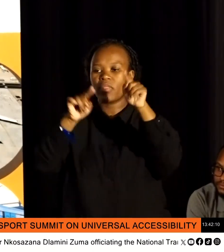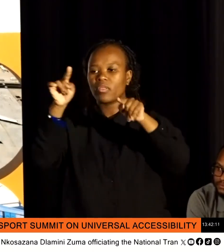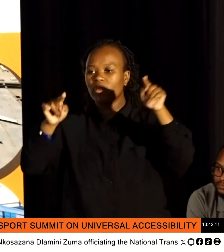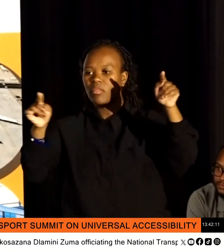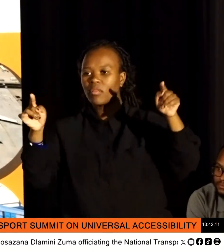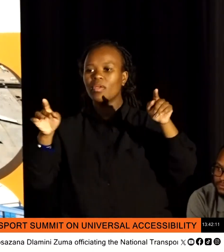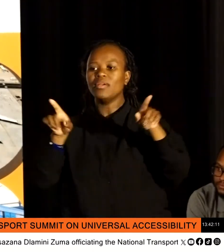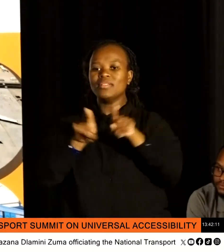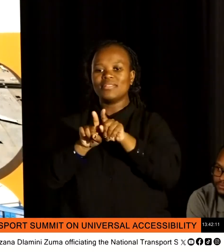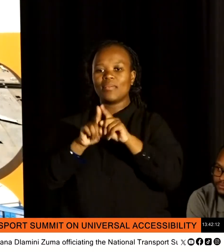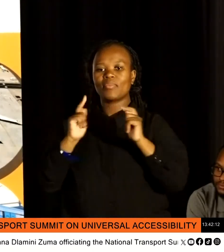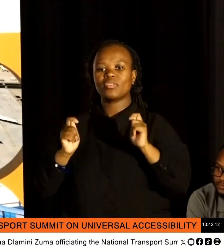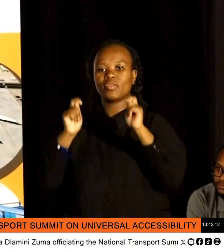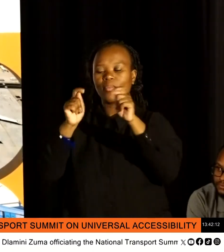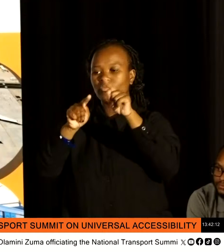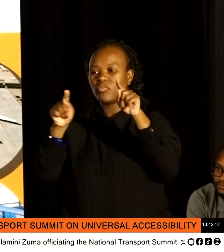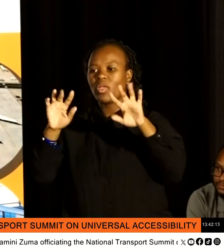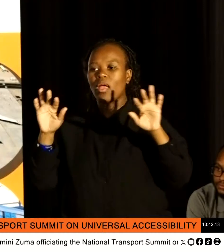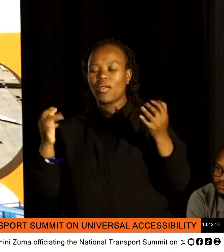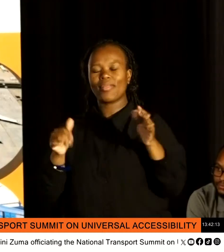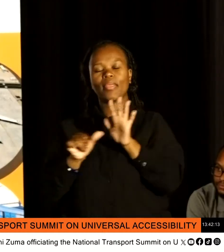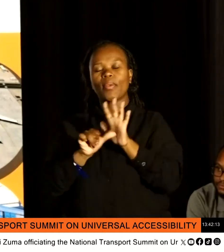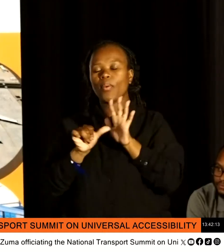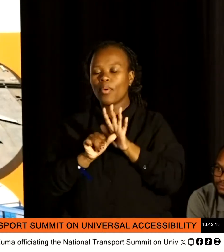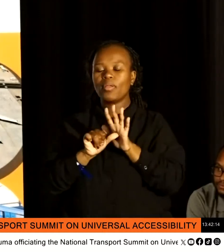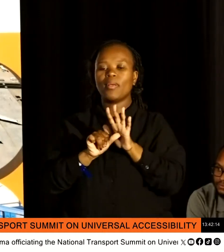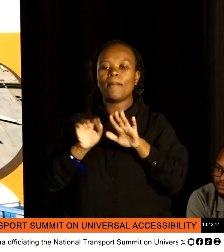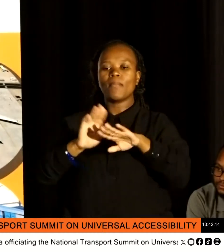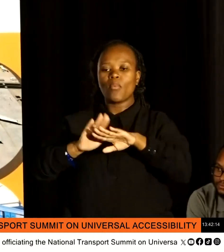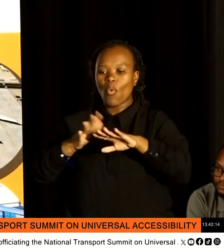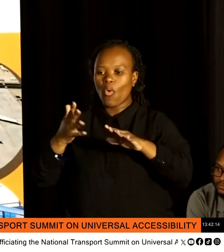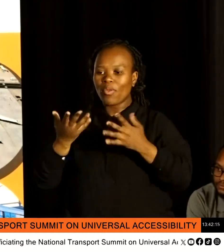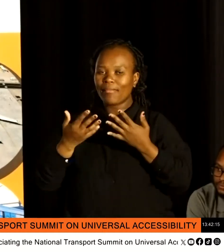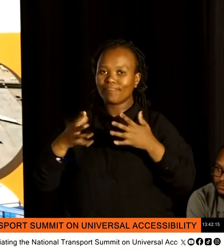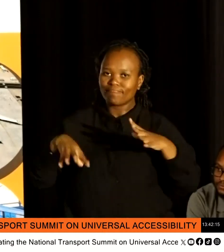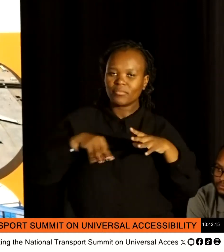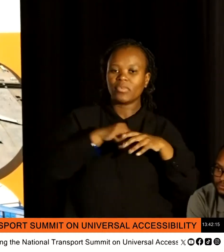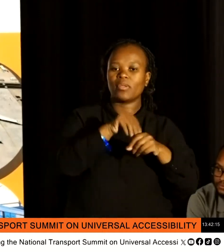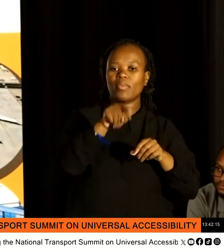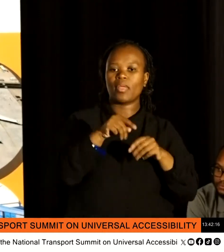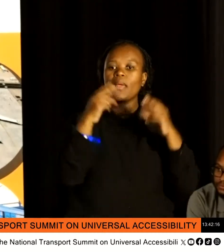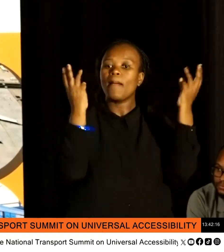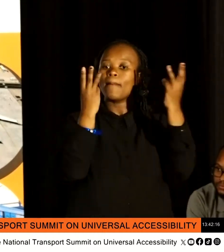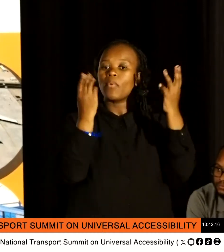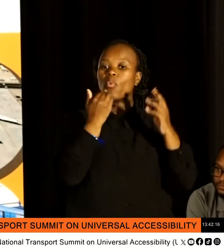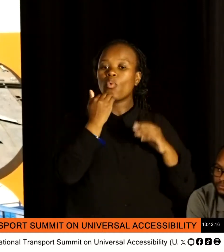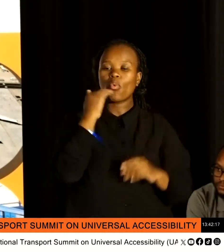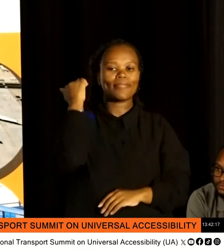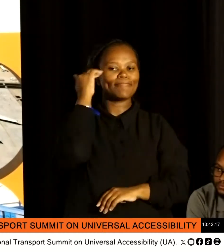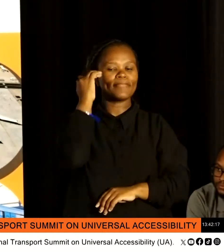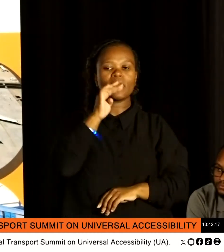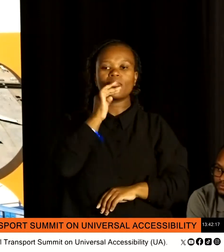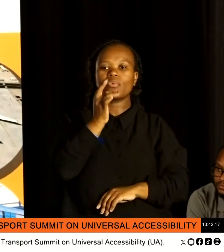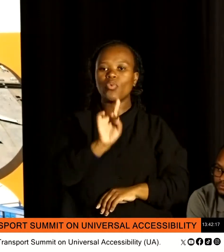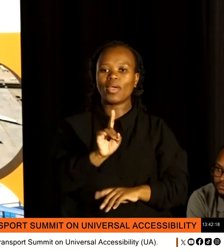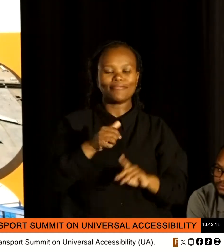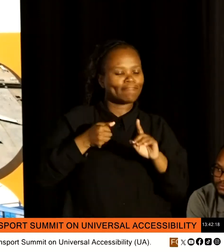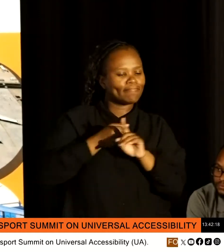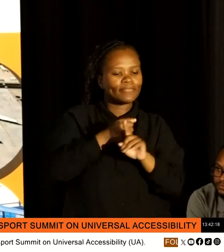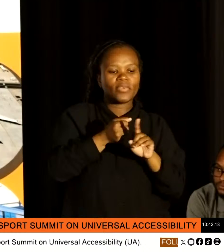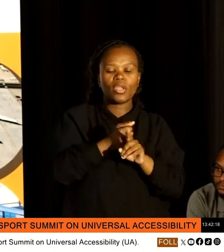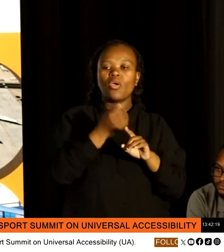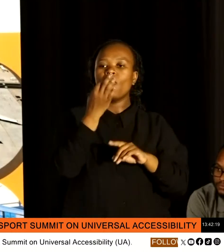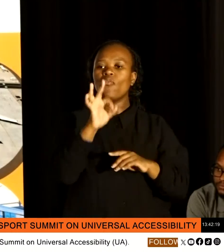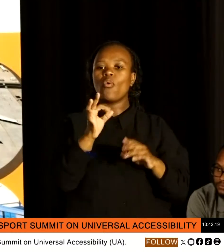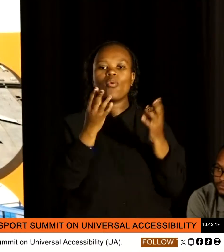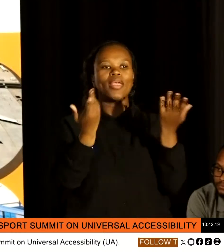modes of transport is essential for inclusivity. For persons with hearing impairments, this means advocating for